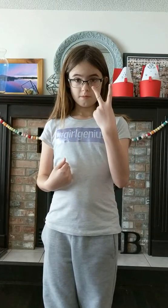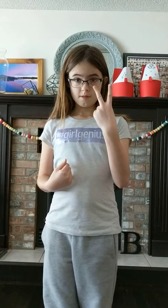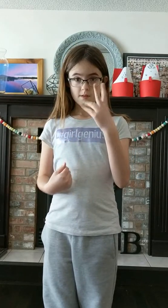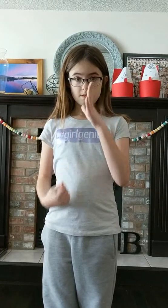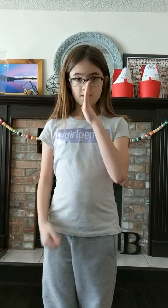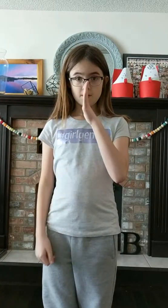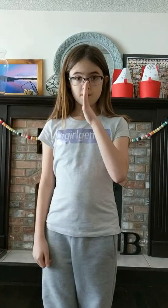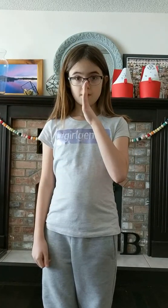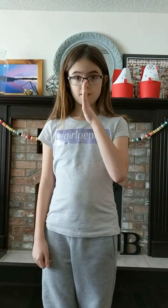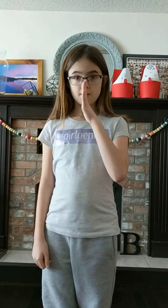Do you ride the bus?